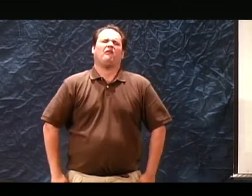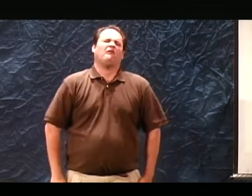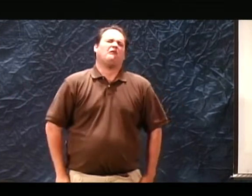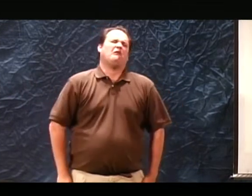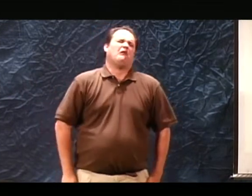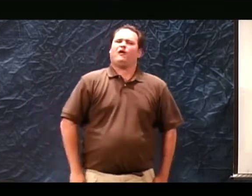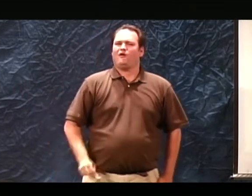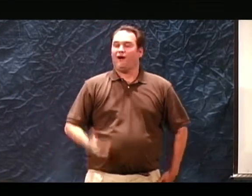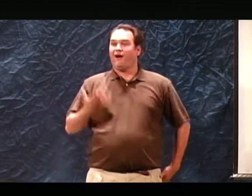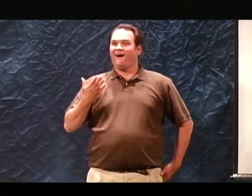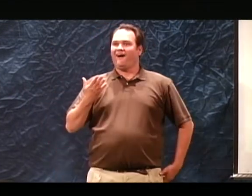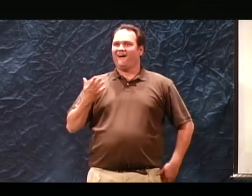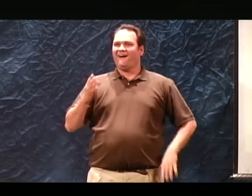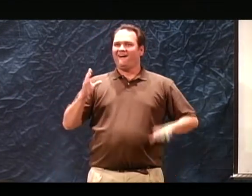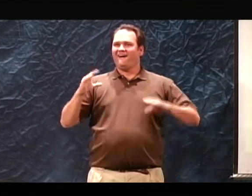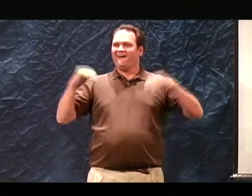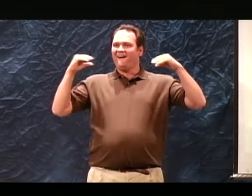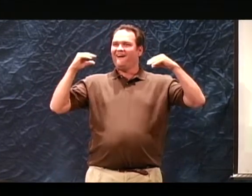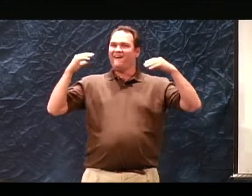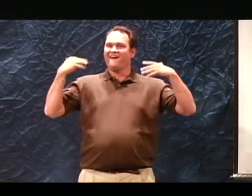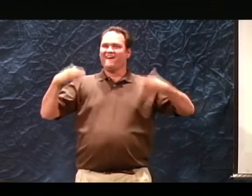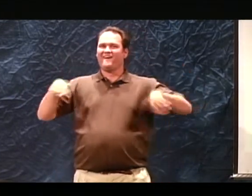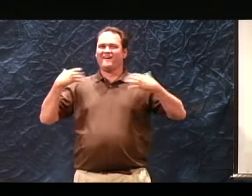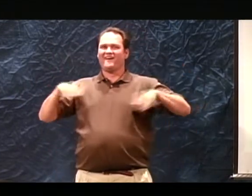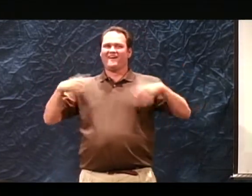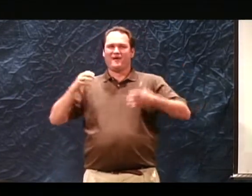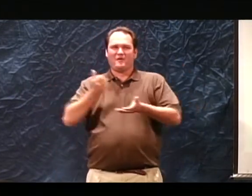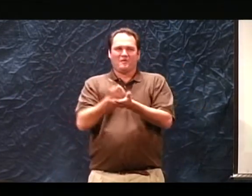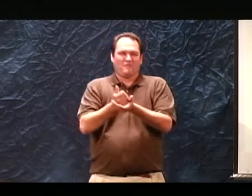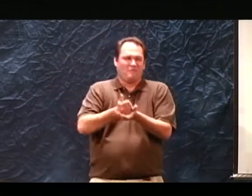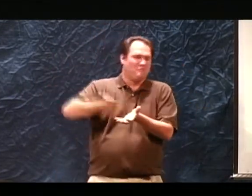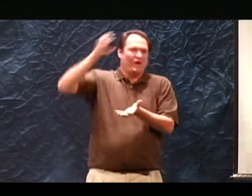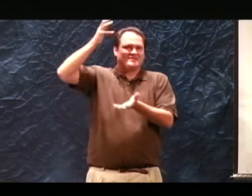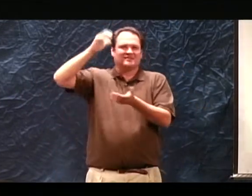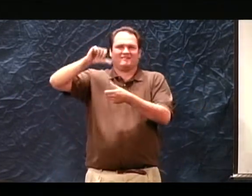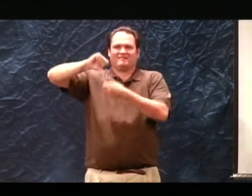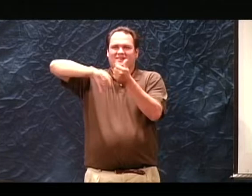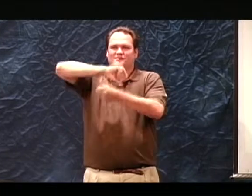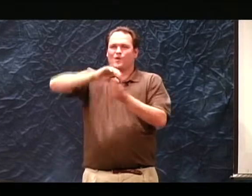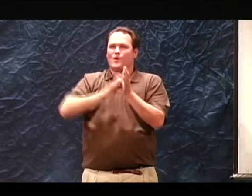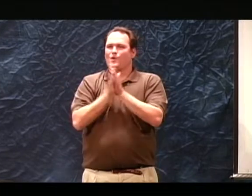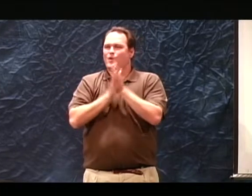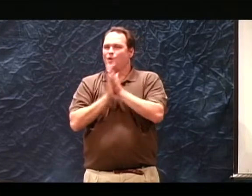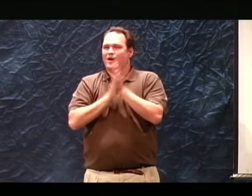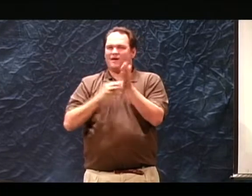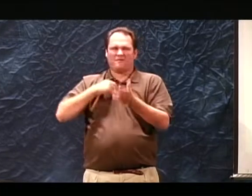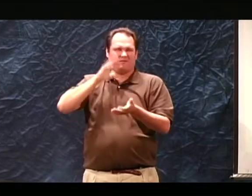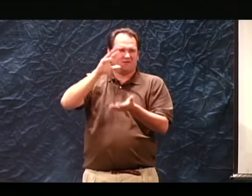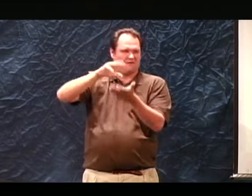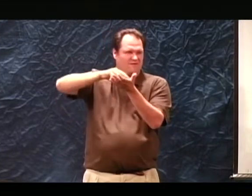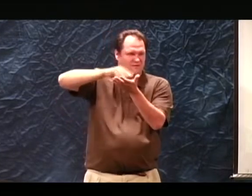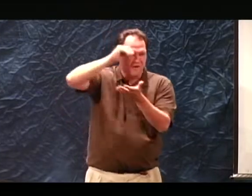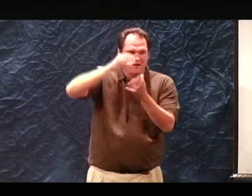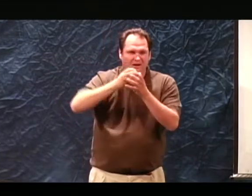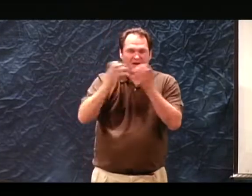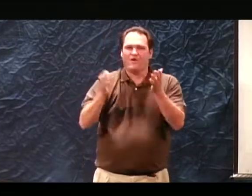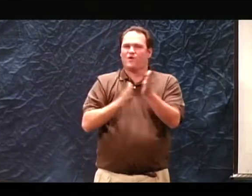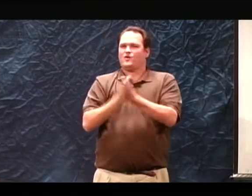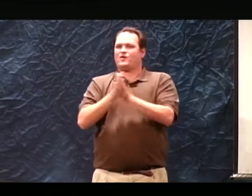with other things and all of a sudden here it is i didn't have time to look forward to it this year but i'm not frustrated by that i am thrilled to be